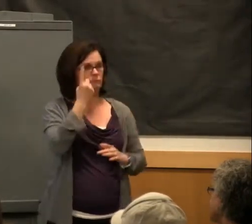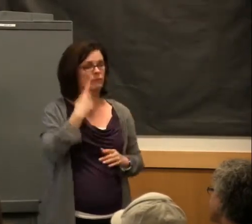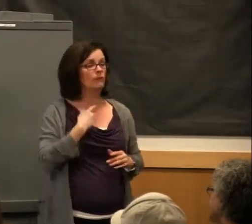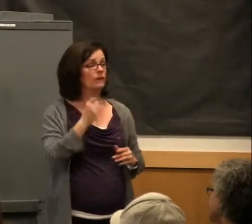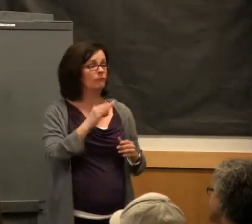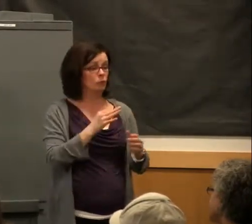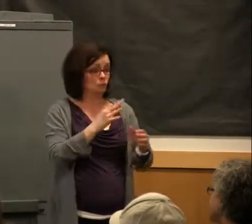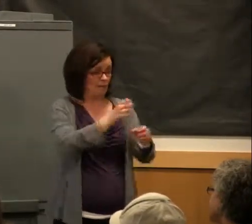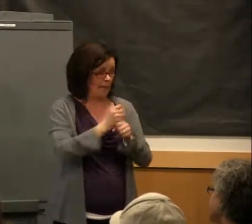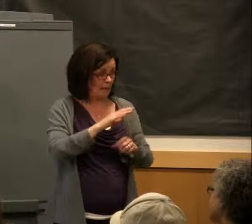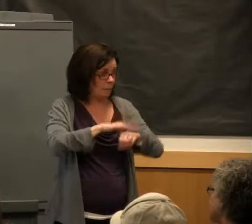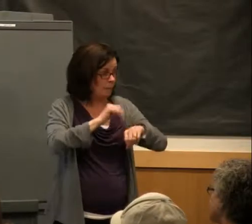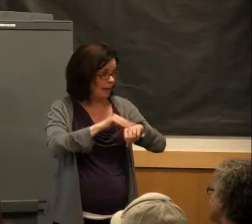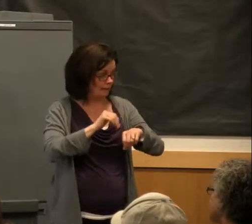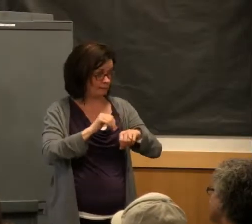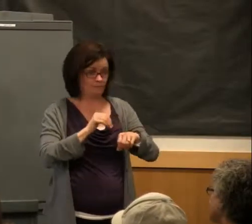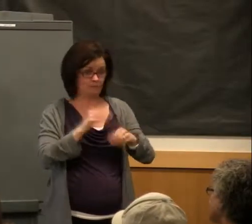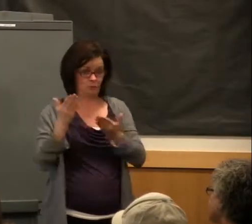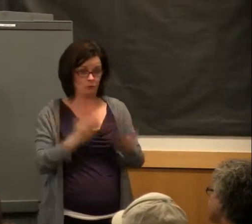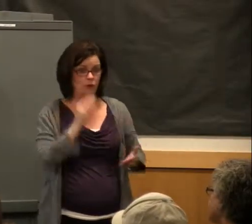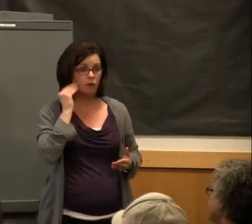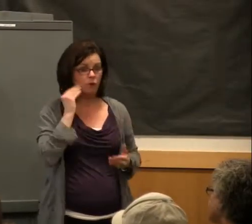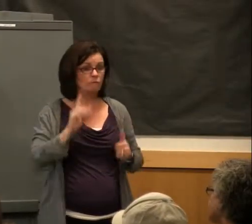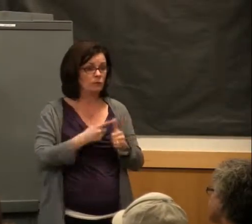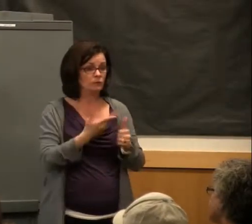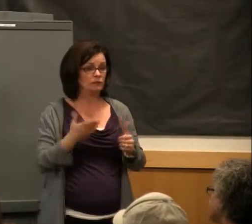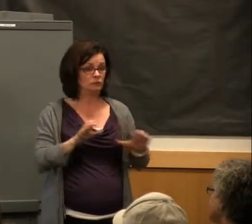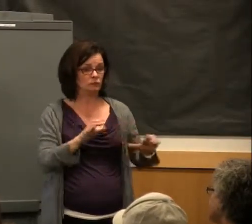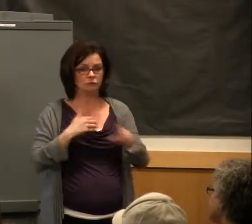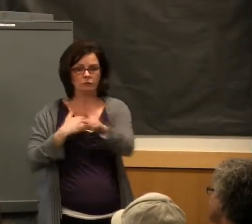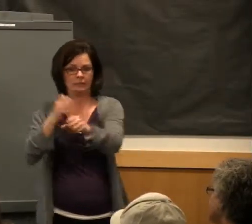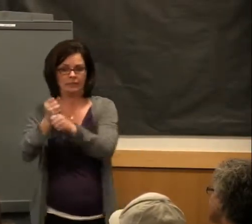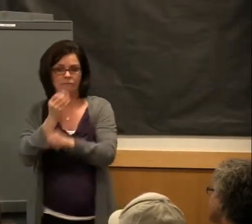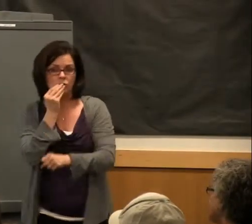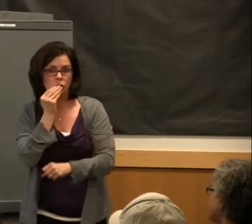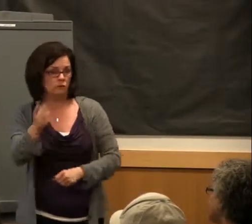first thing that you do when you bring your pet home? Get food.